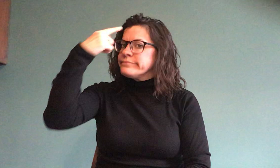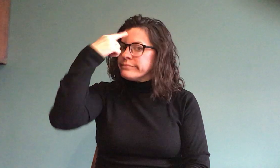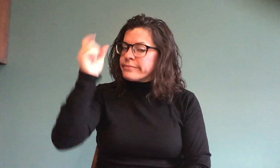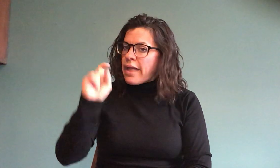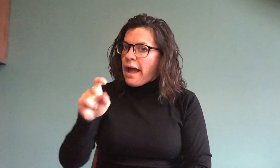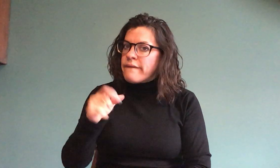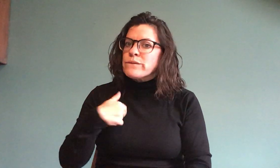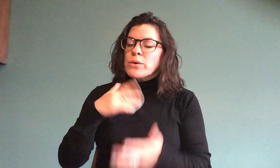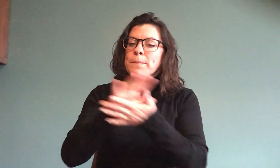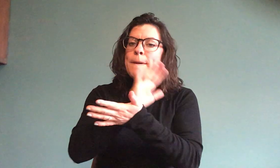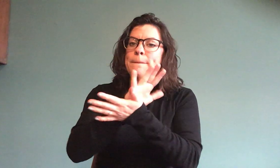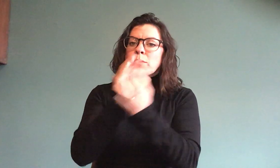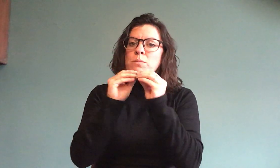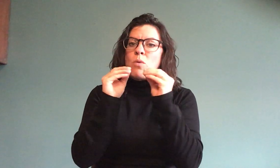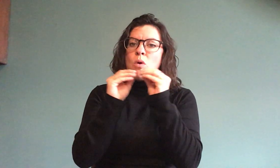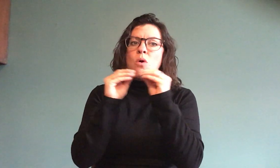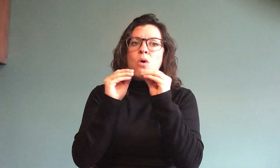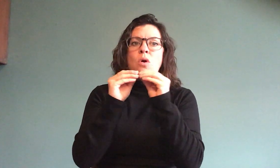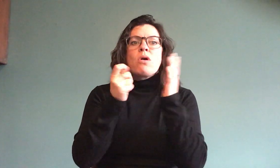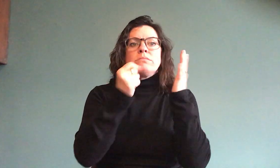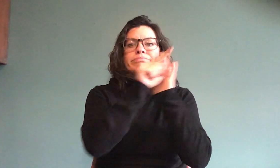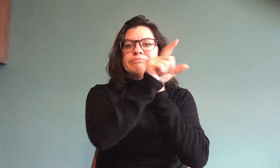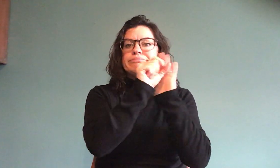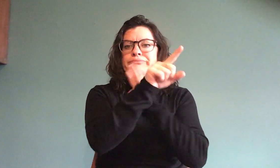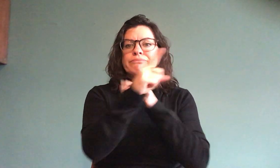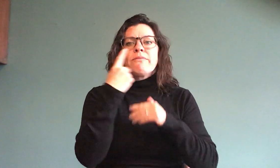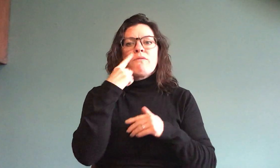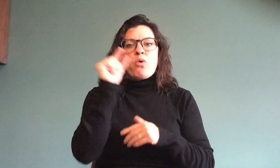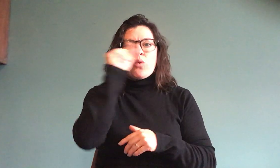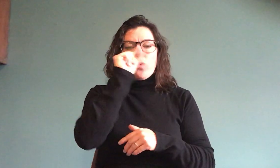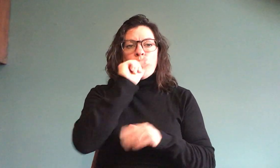the pages quickly. If not, I will send you the pages at the end of